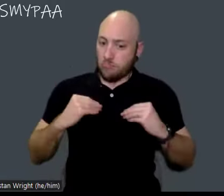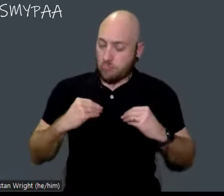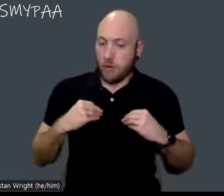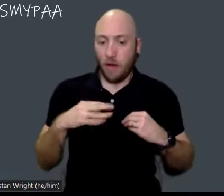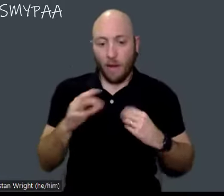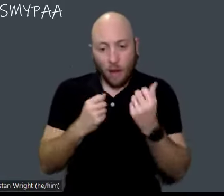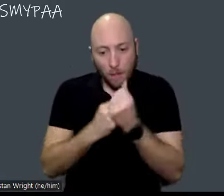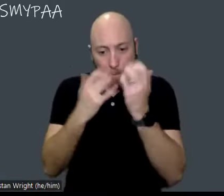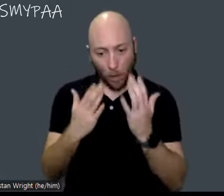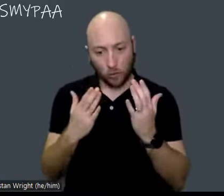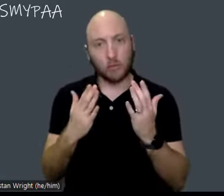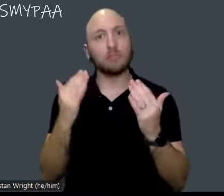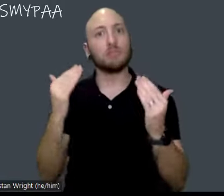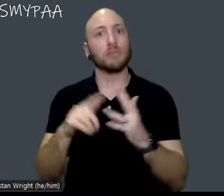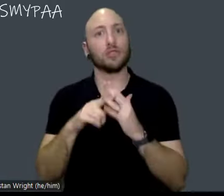working the steps.